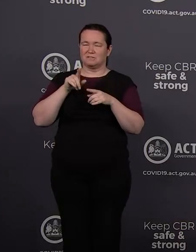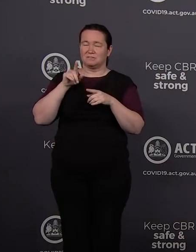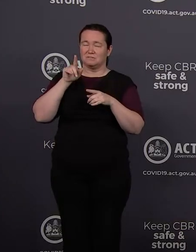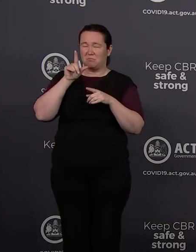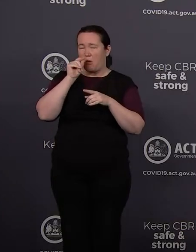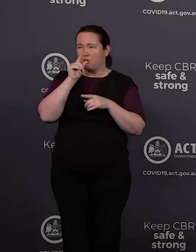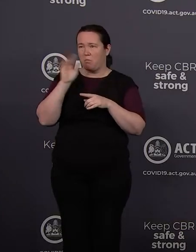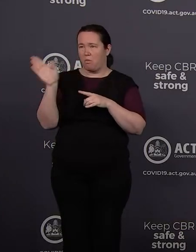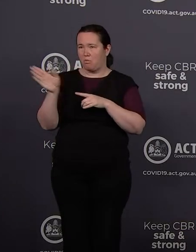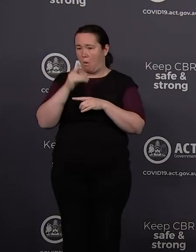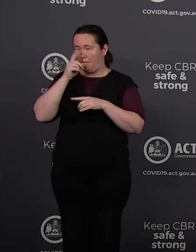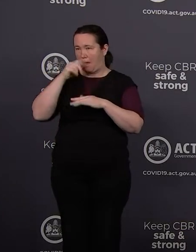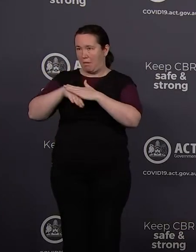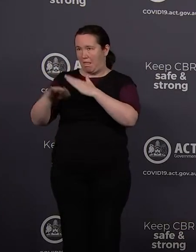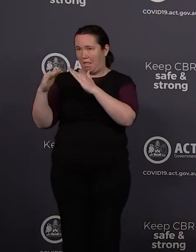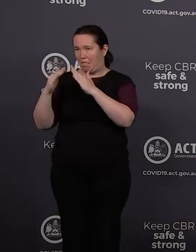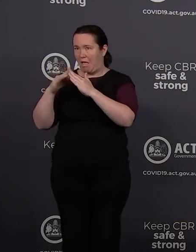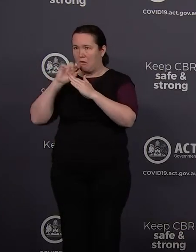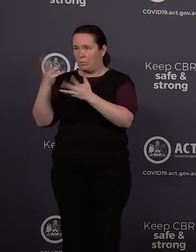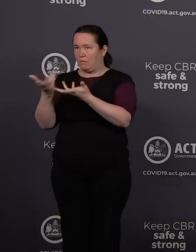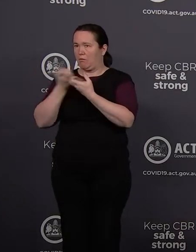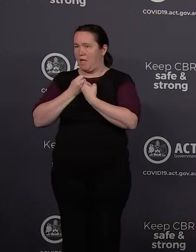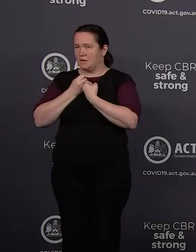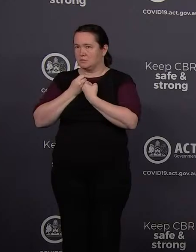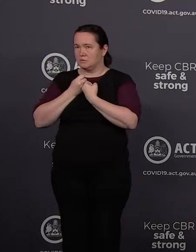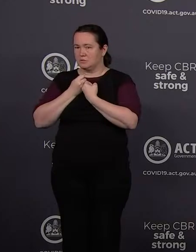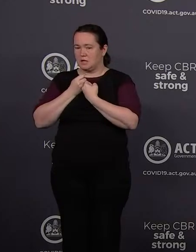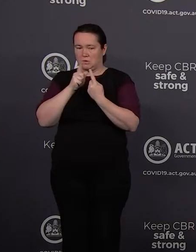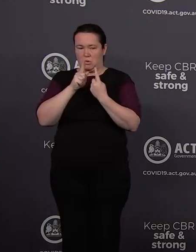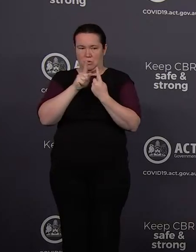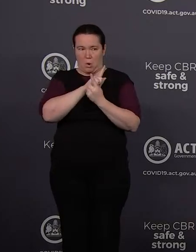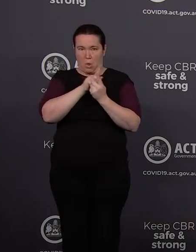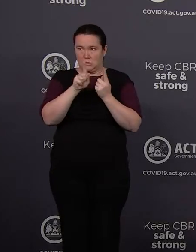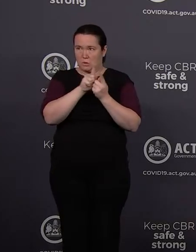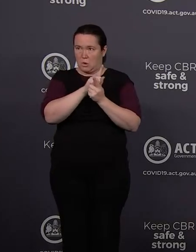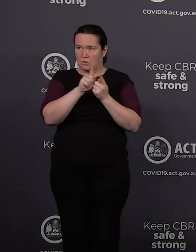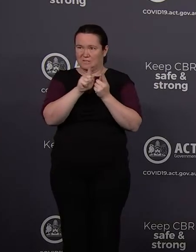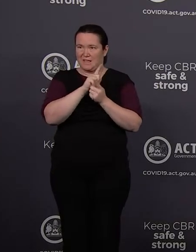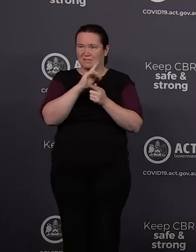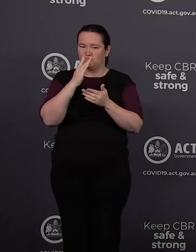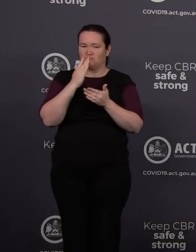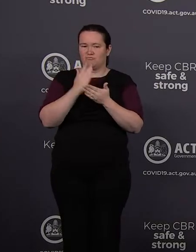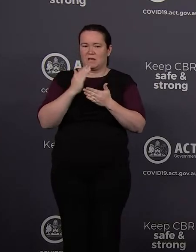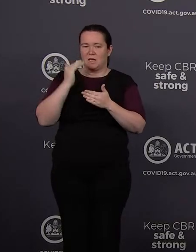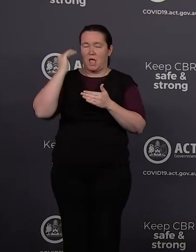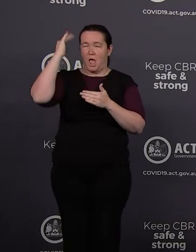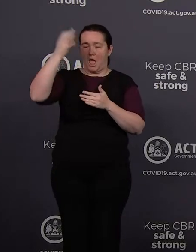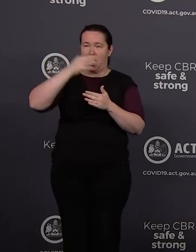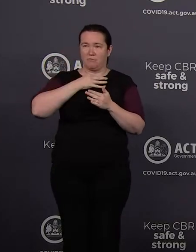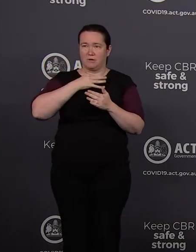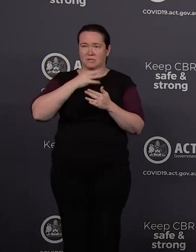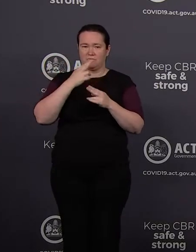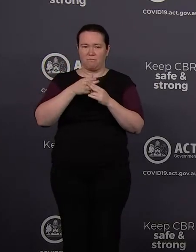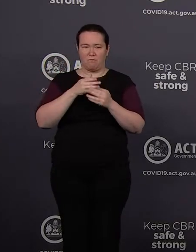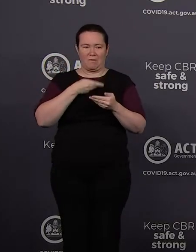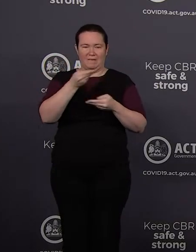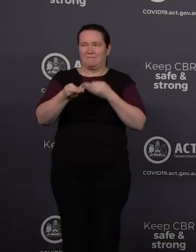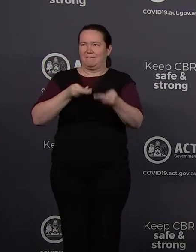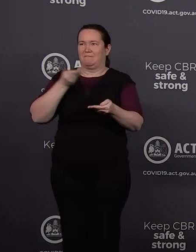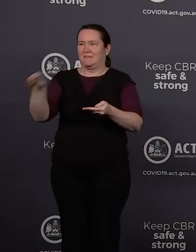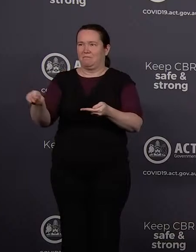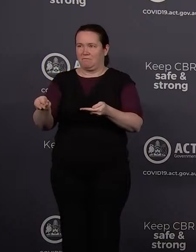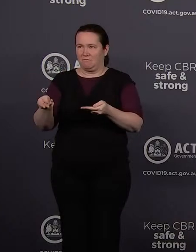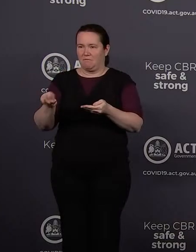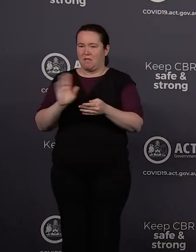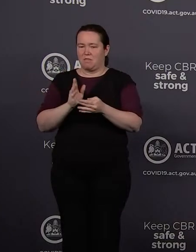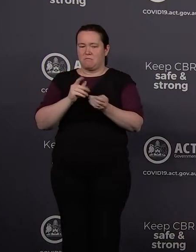household will, and that close work contacts are also highly likely to infect each other and then bring it